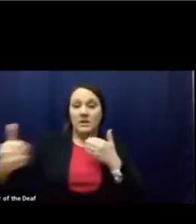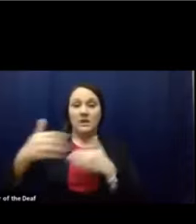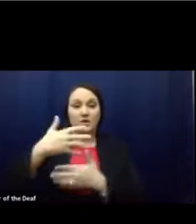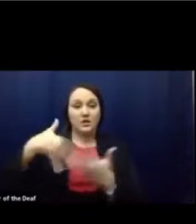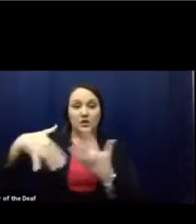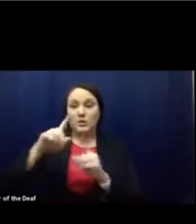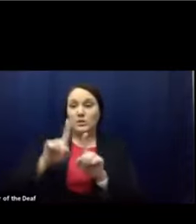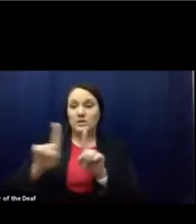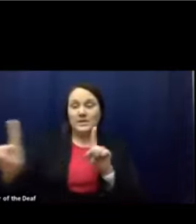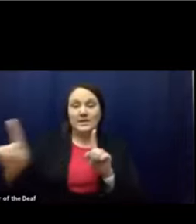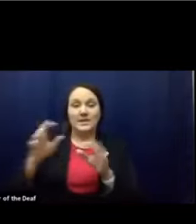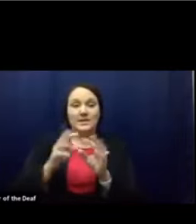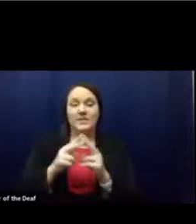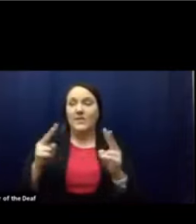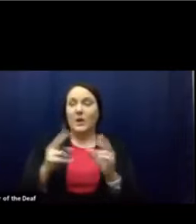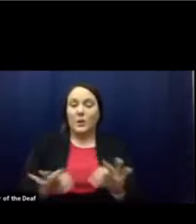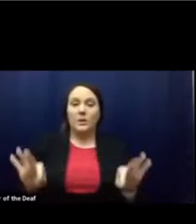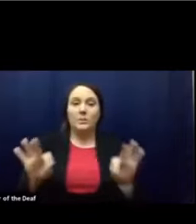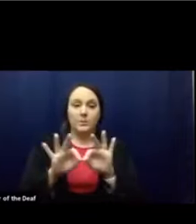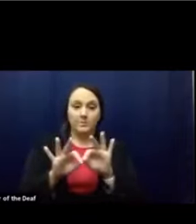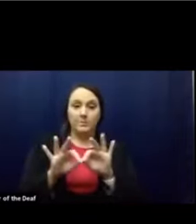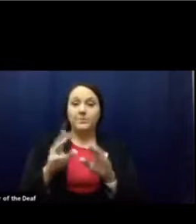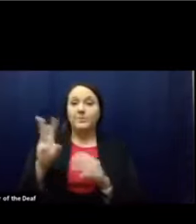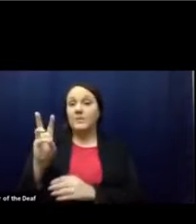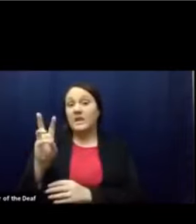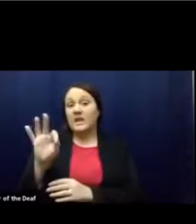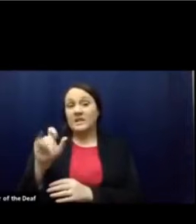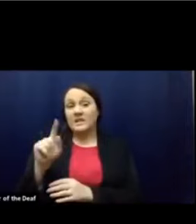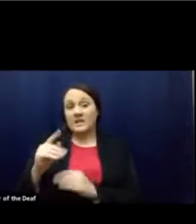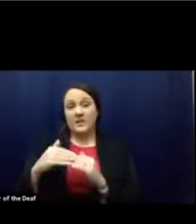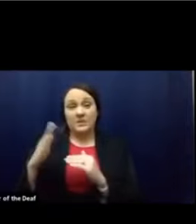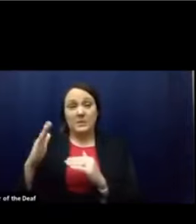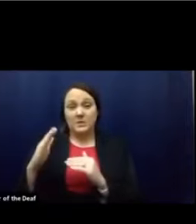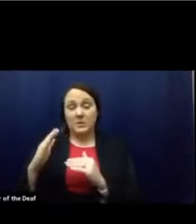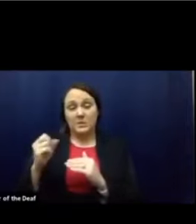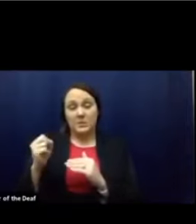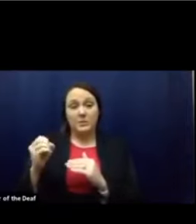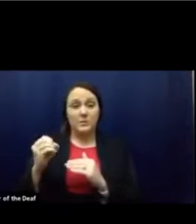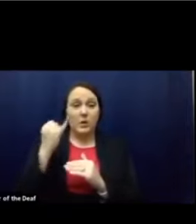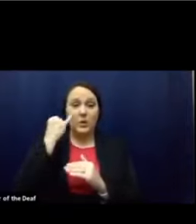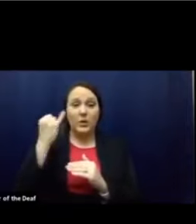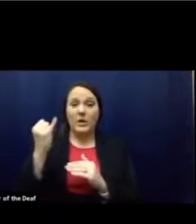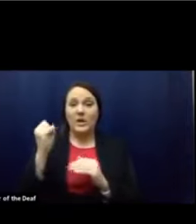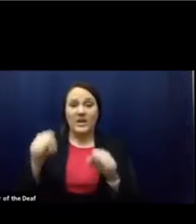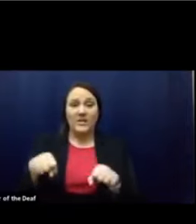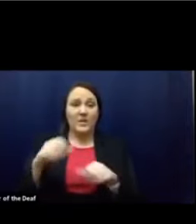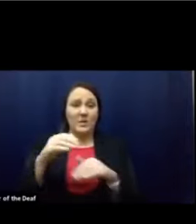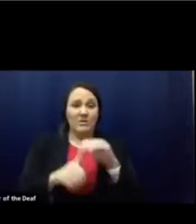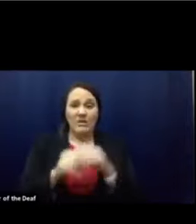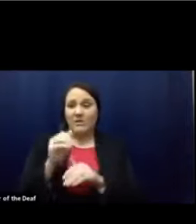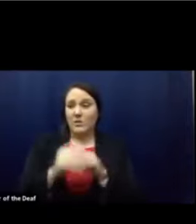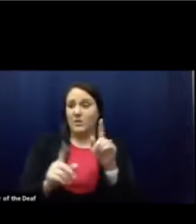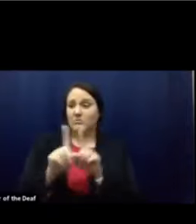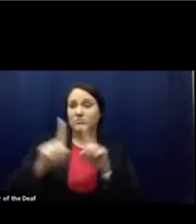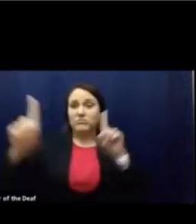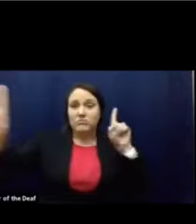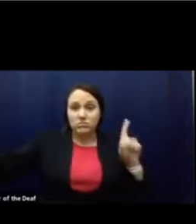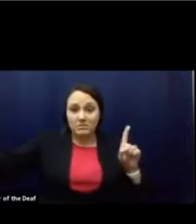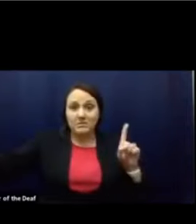very, very important. And, you know, 6 feet is the minimum. So if you can comfortably keep more than that, do that as